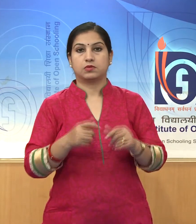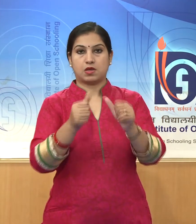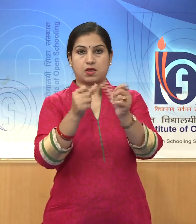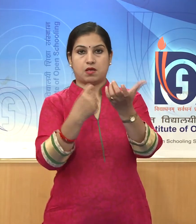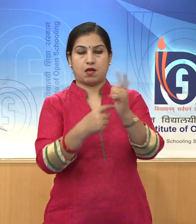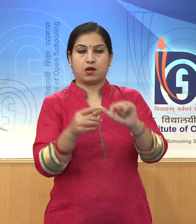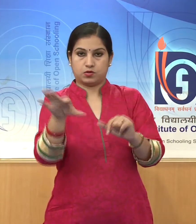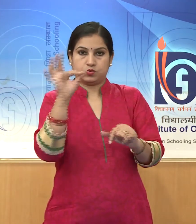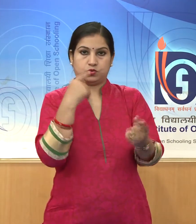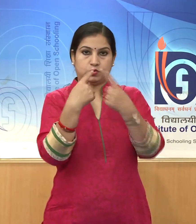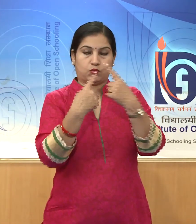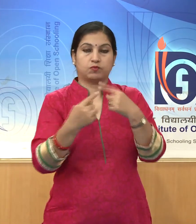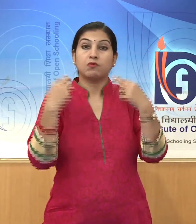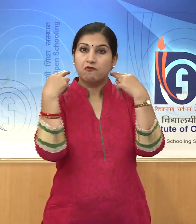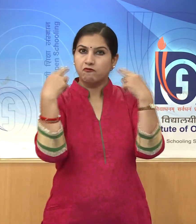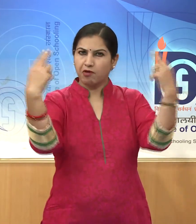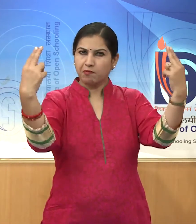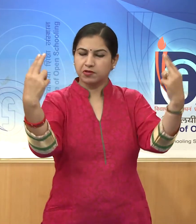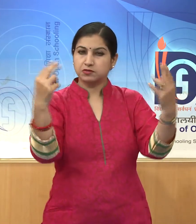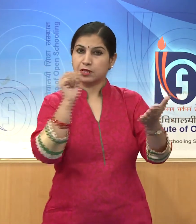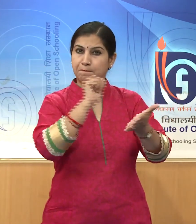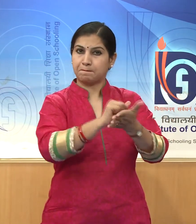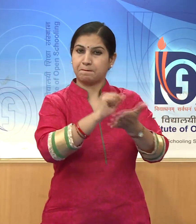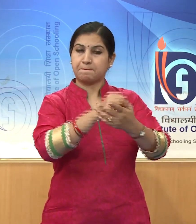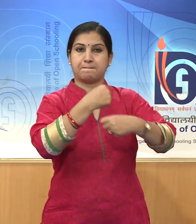art of a famous printmaker.